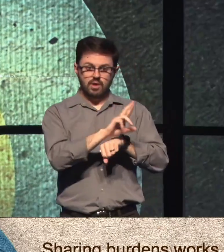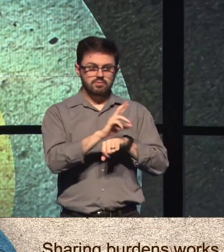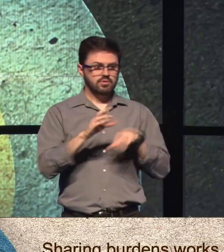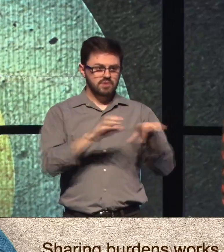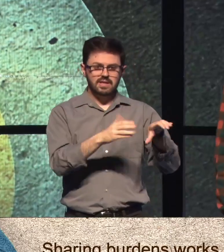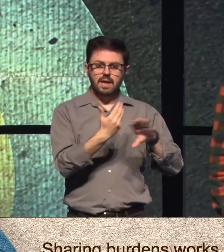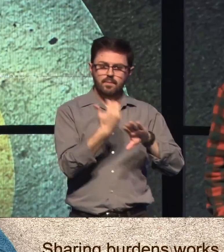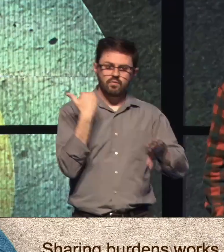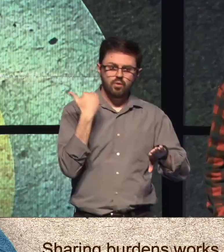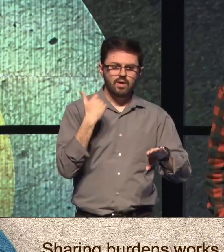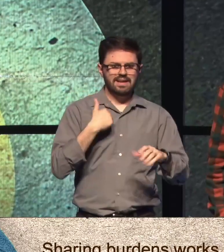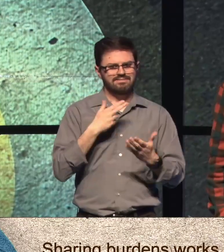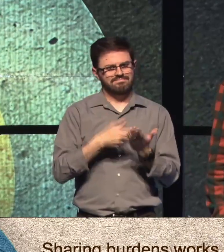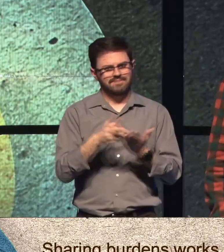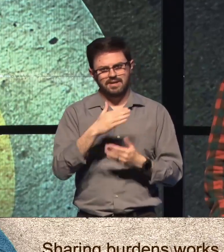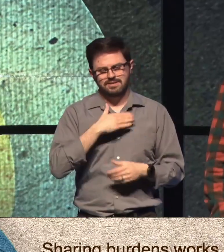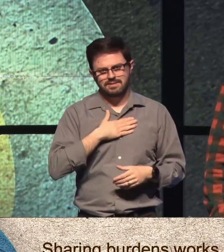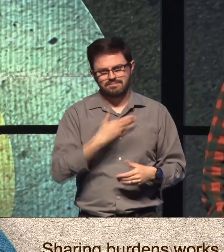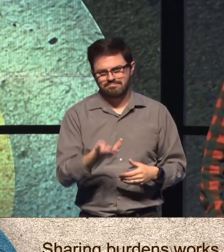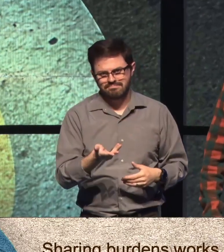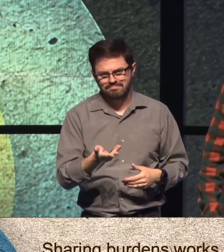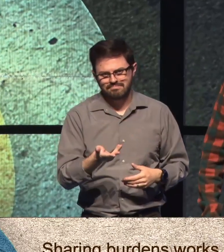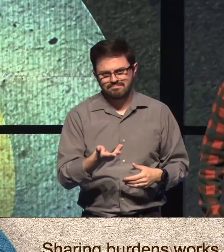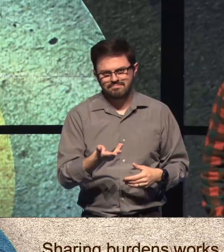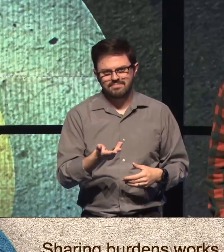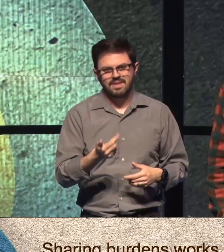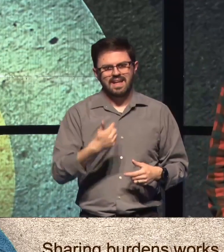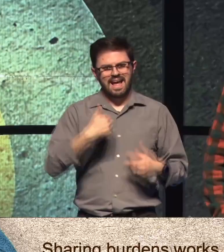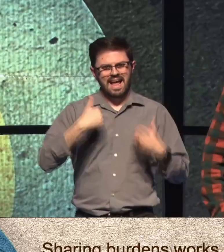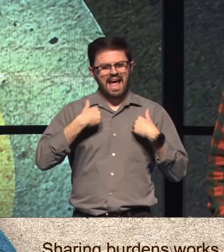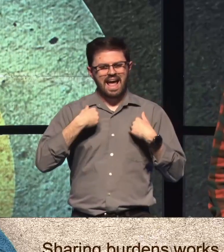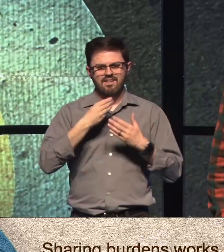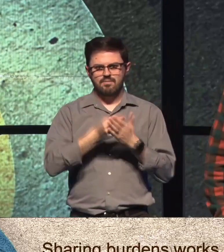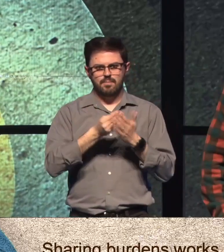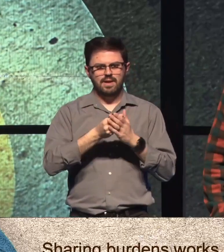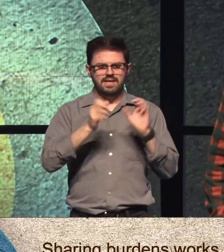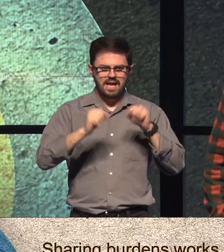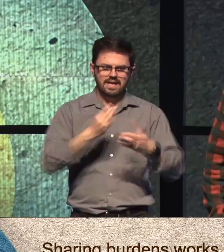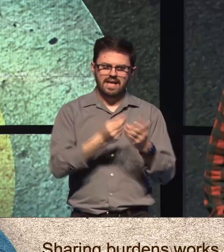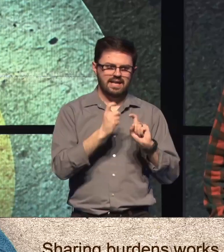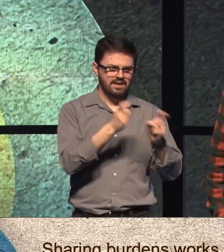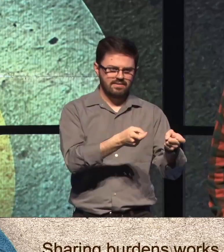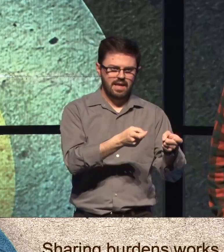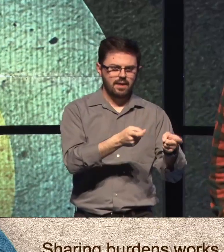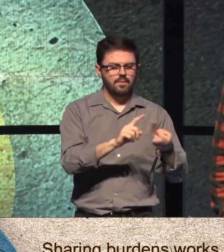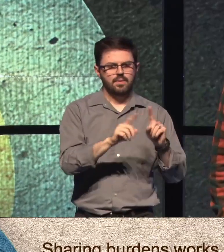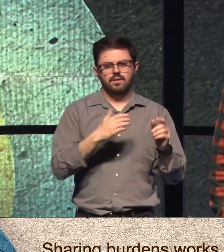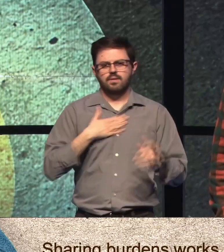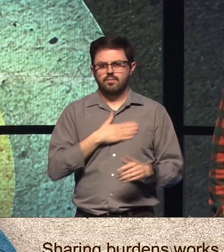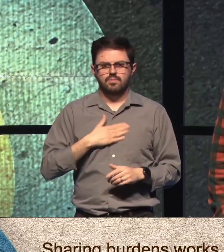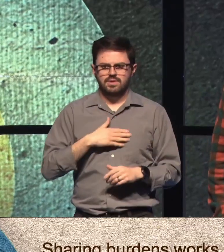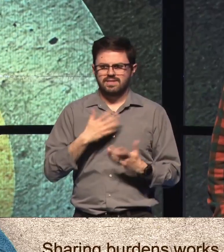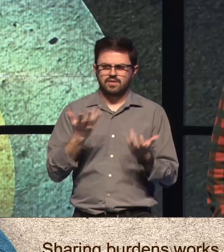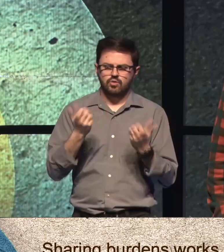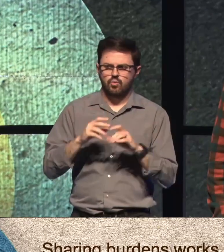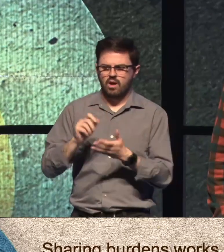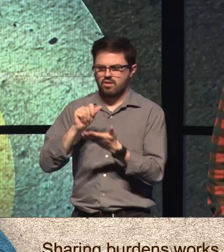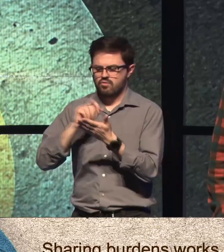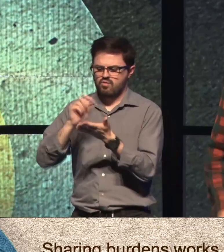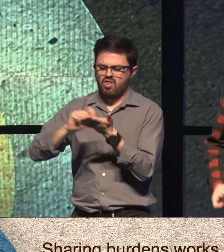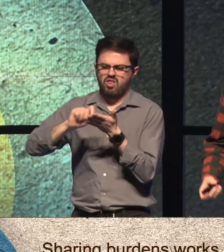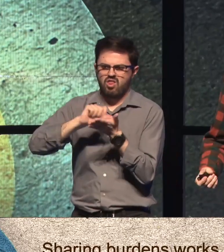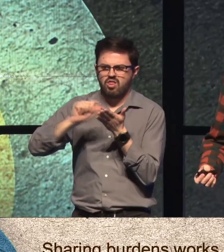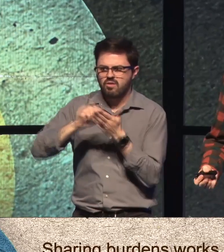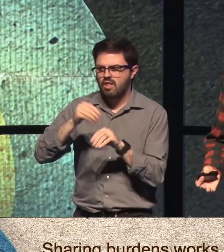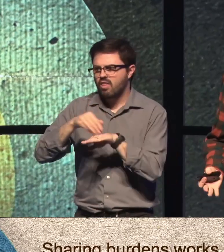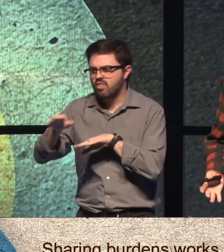like I would just be real upfront, like silver and gold I have, and this I give, but please don't ask me to write a letter. I